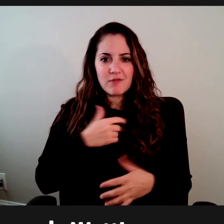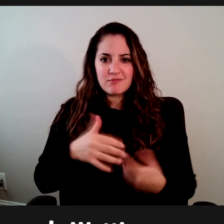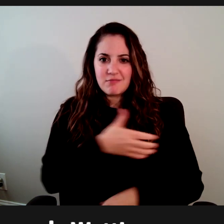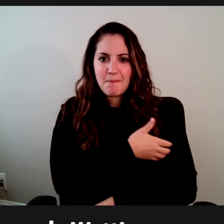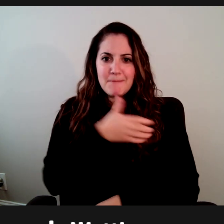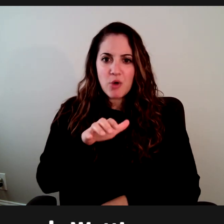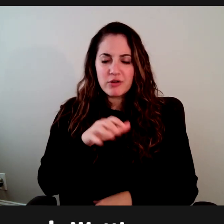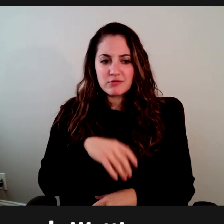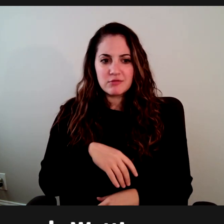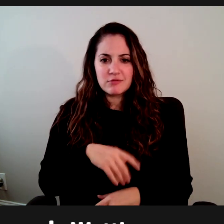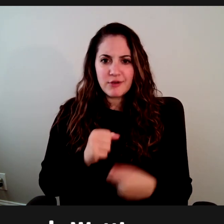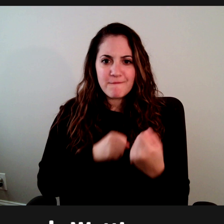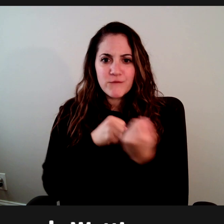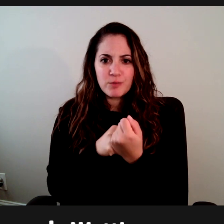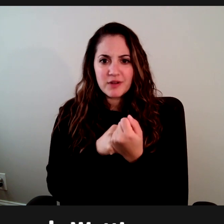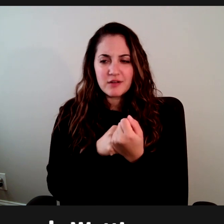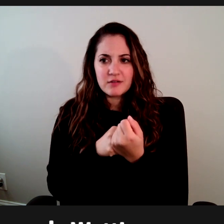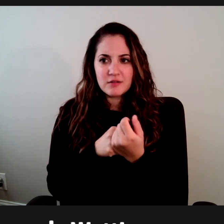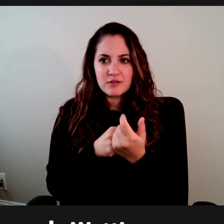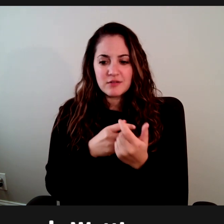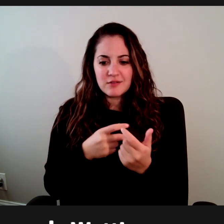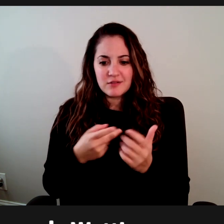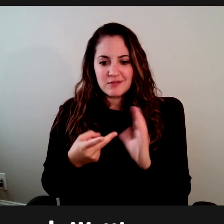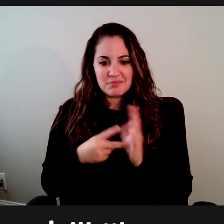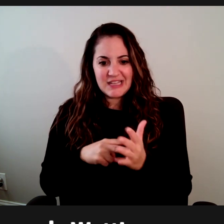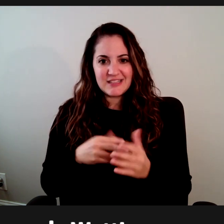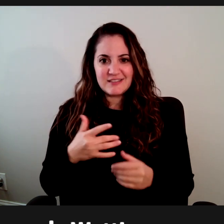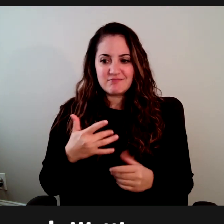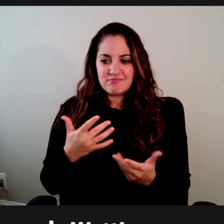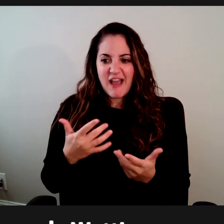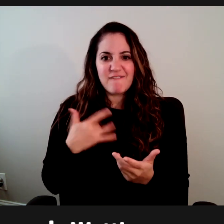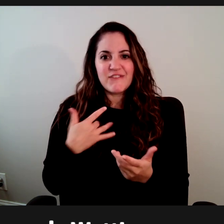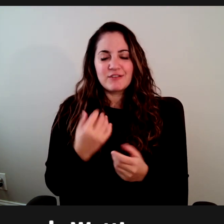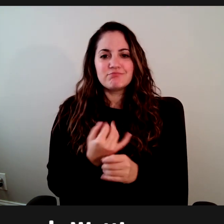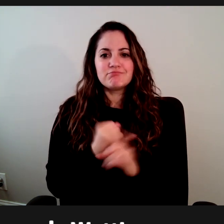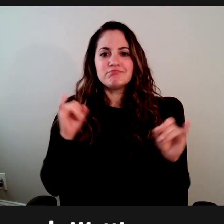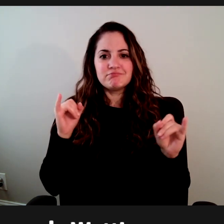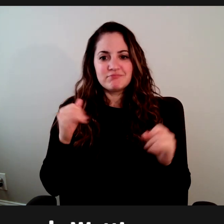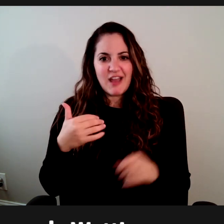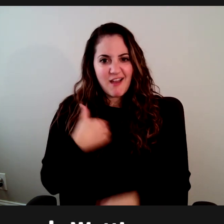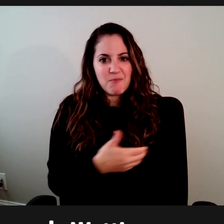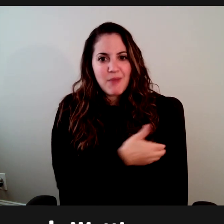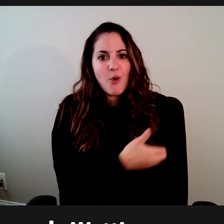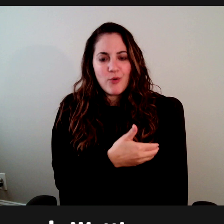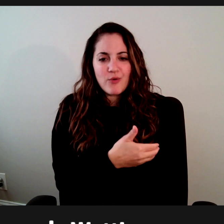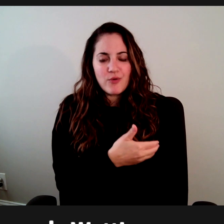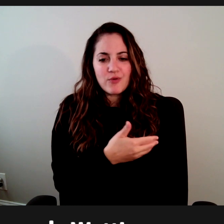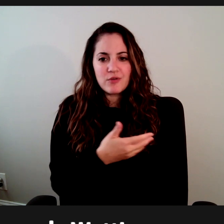an empowering, affirming, creates a sense of agency and